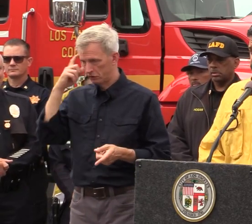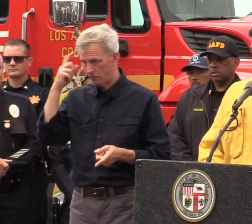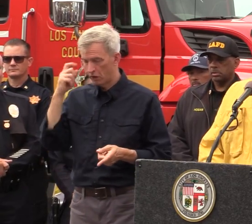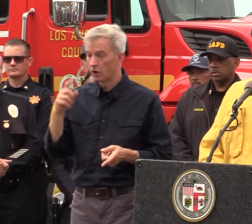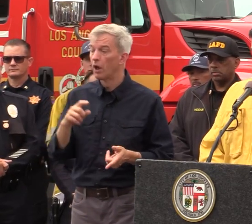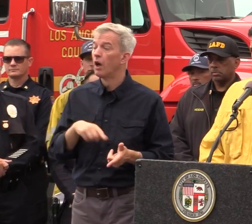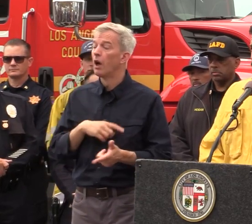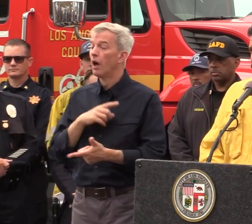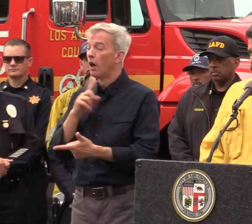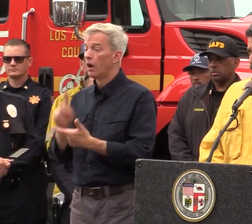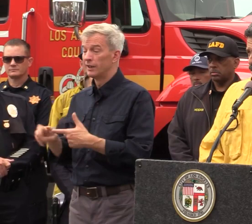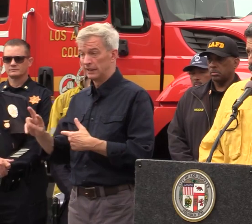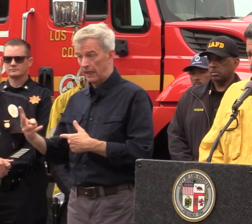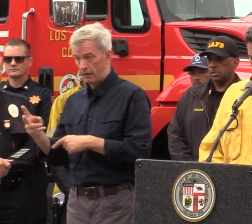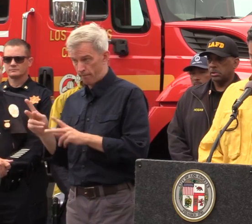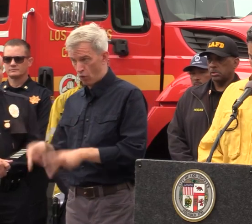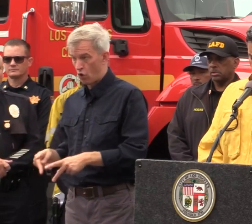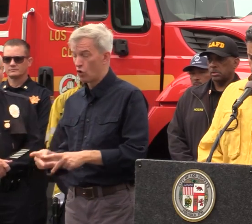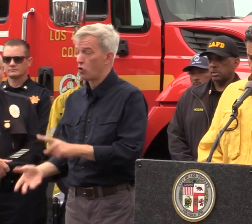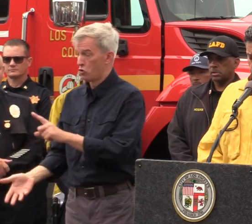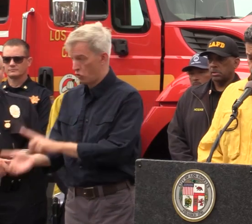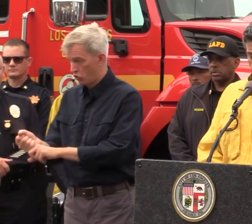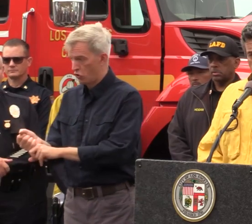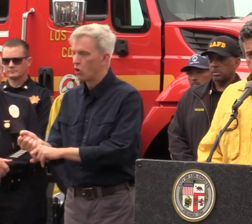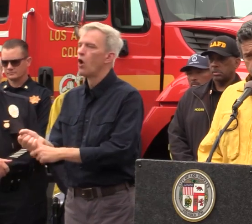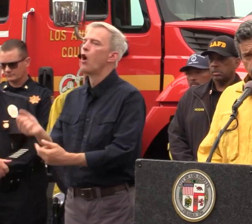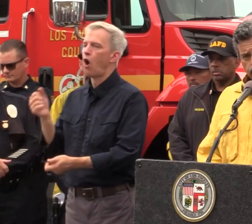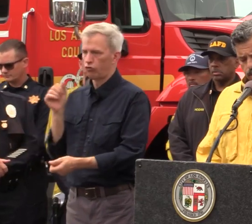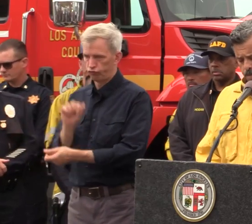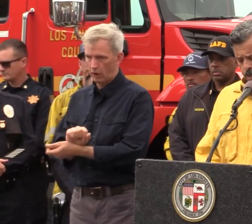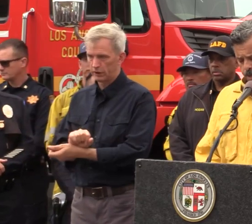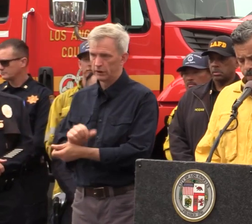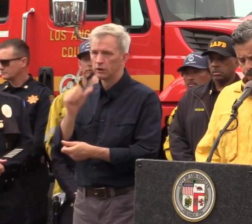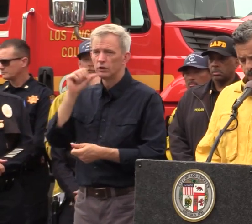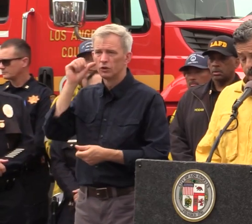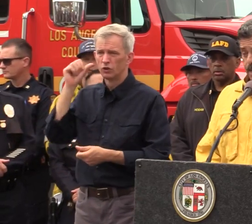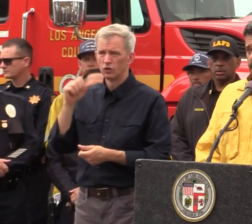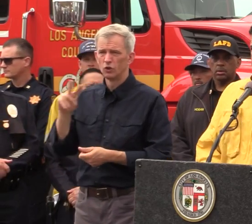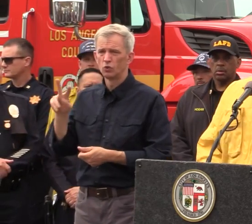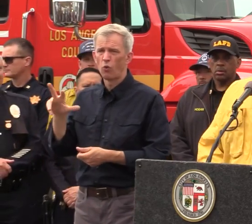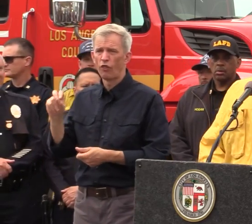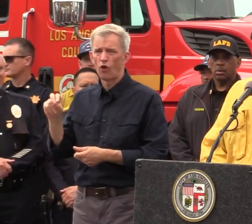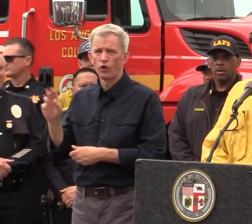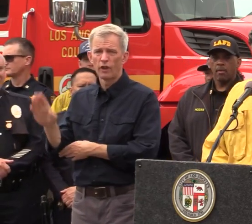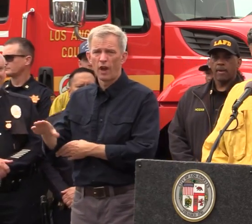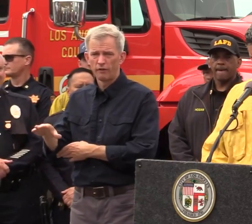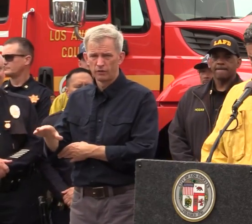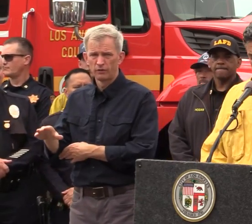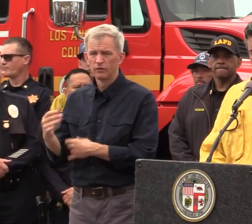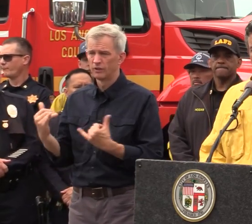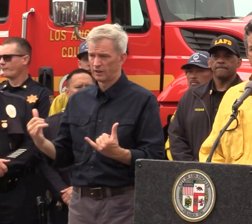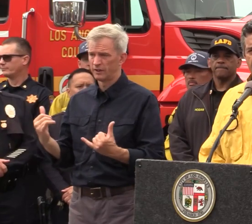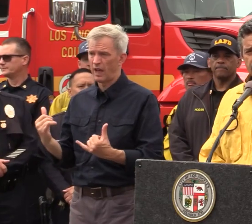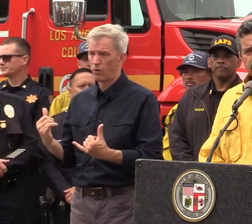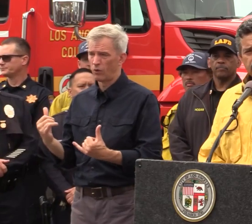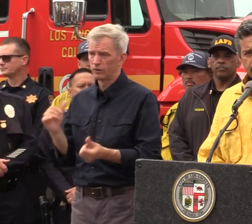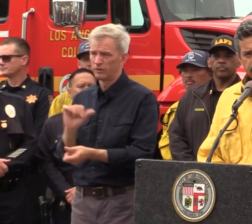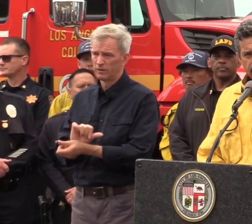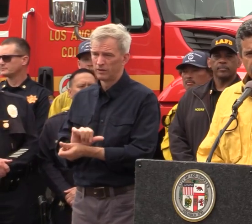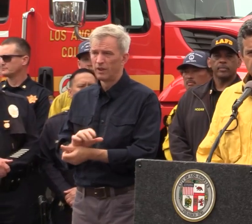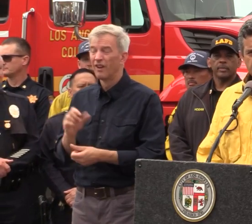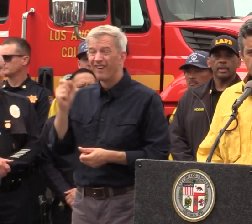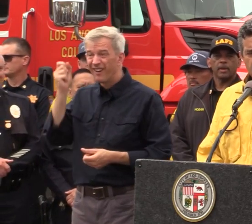The second person was arrested yesterday at 2:30 p.m. and is in custody. It is an